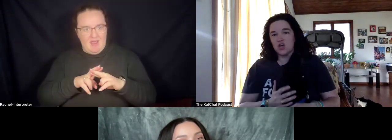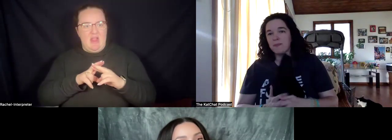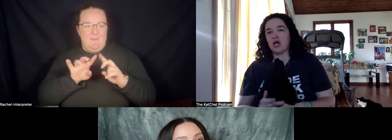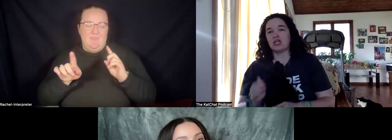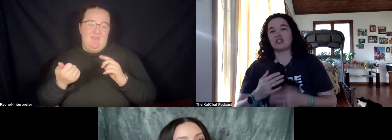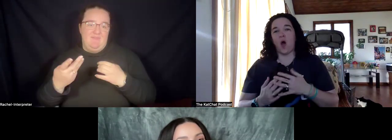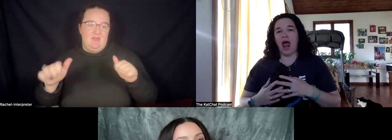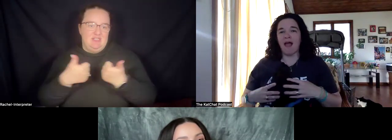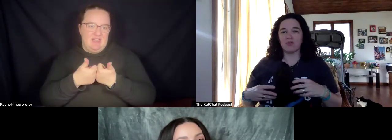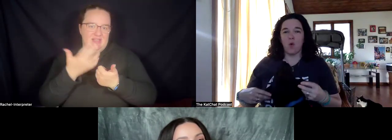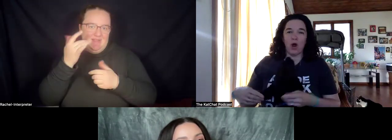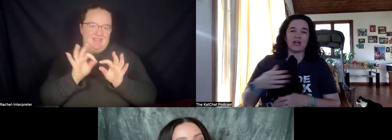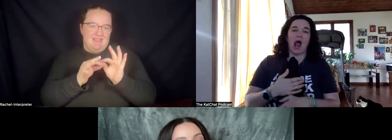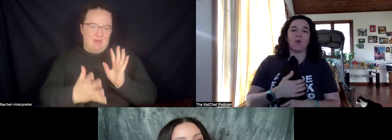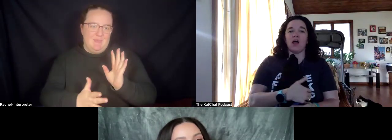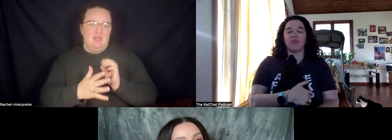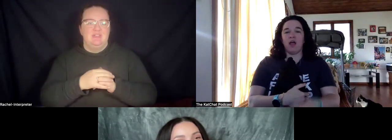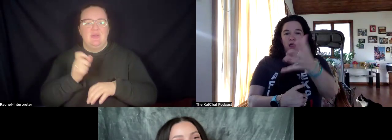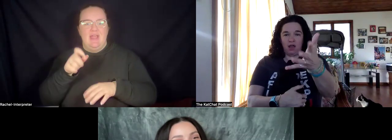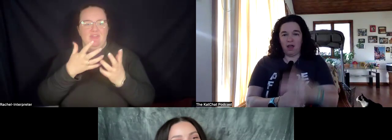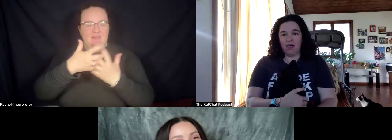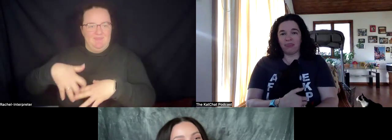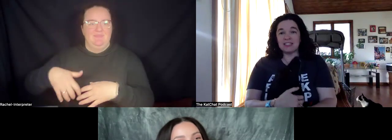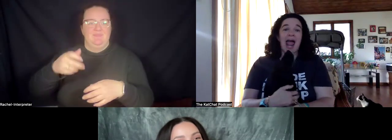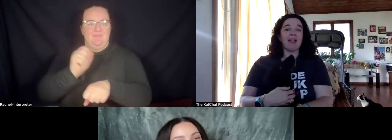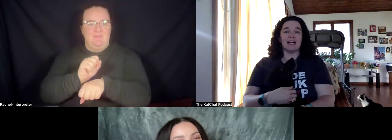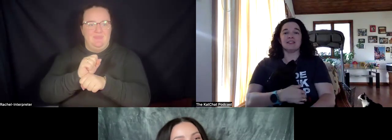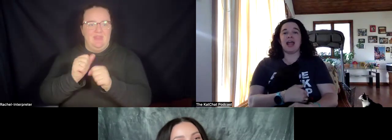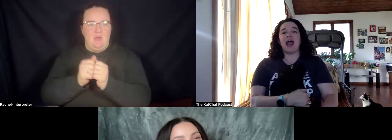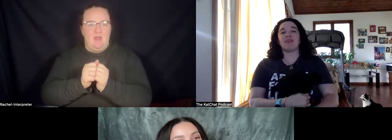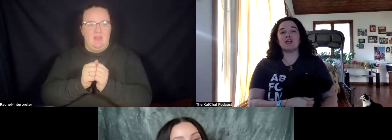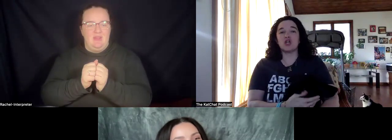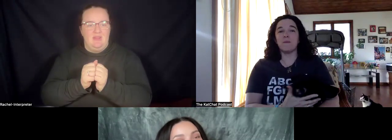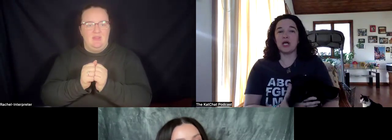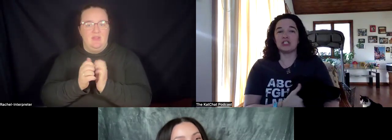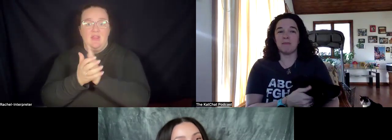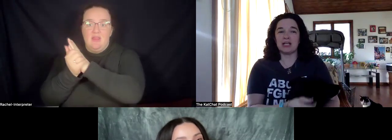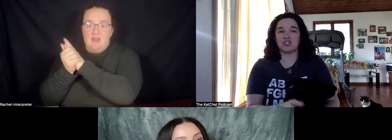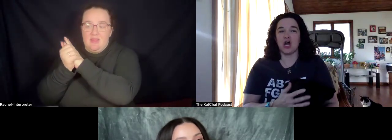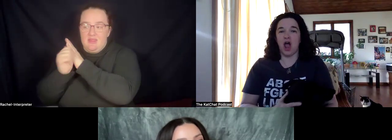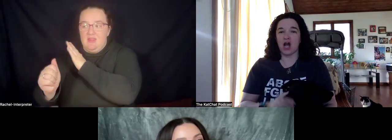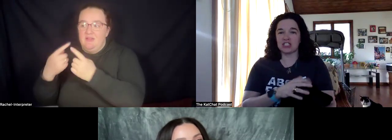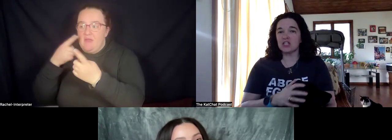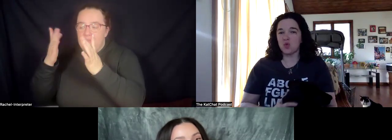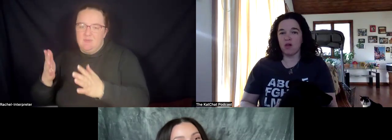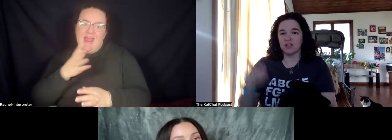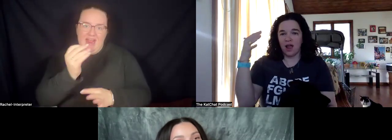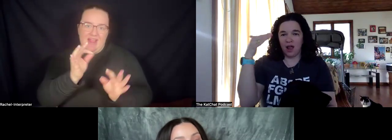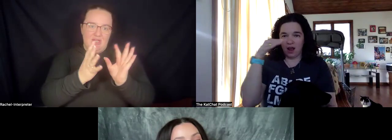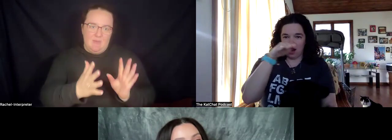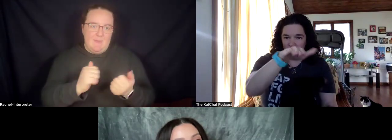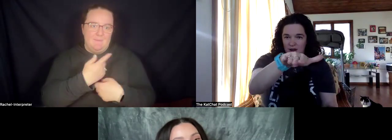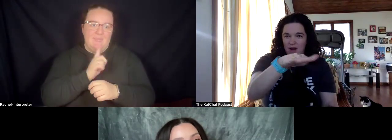because of the entrepreneur, so I have to work it out with the talent and the entrepreneur to make sure our